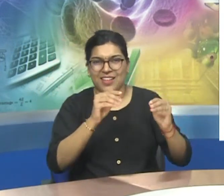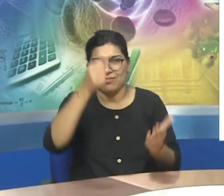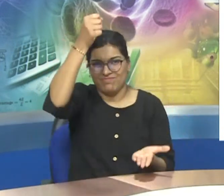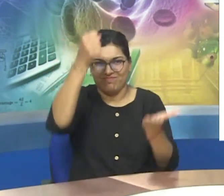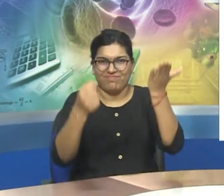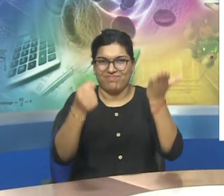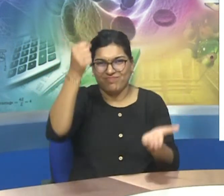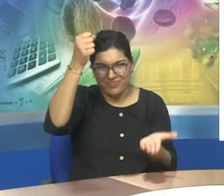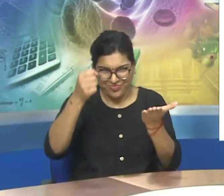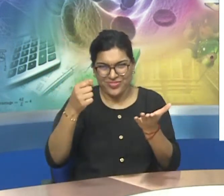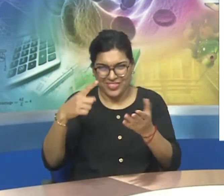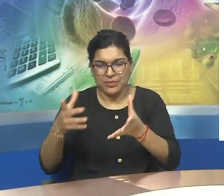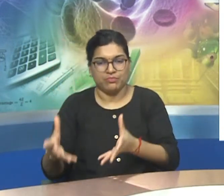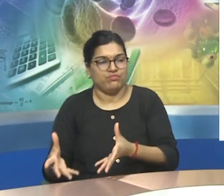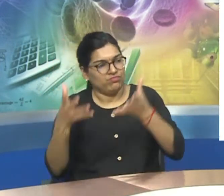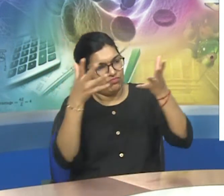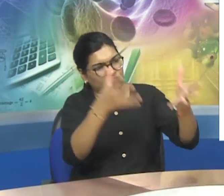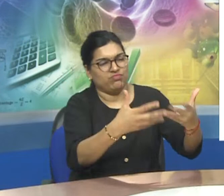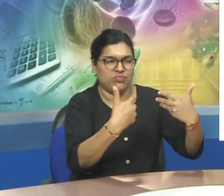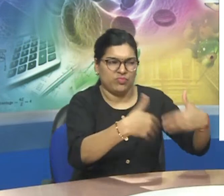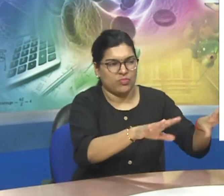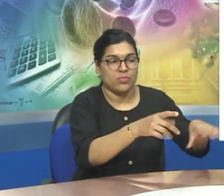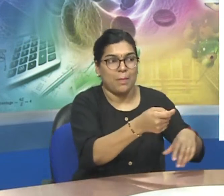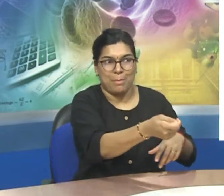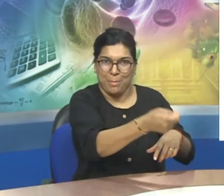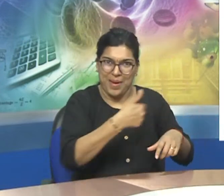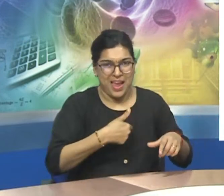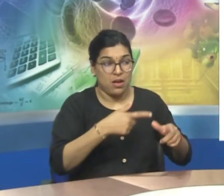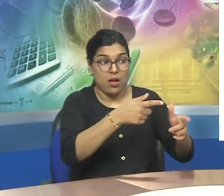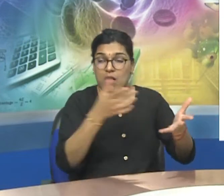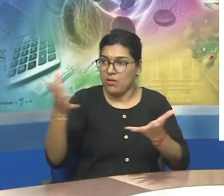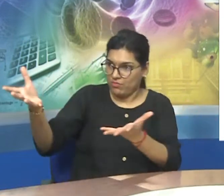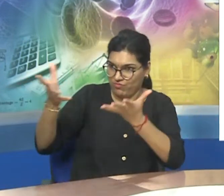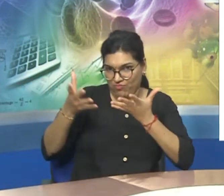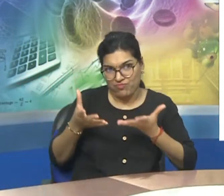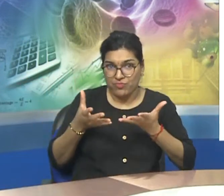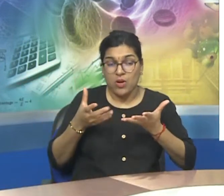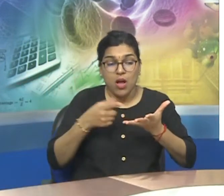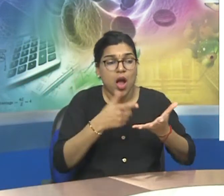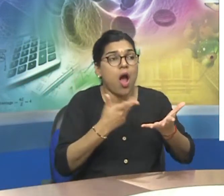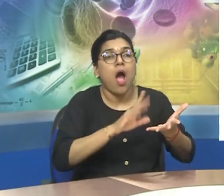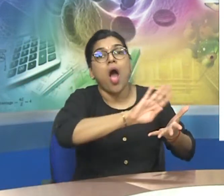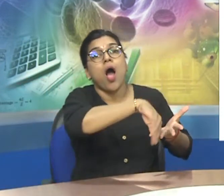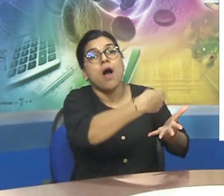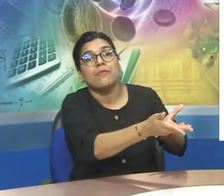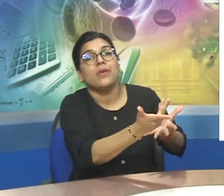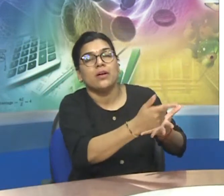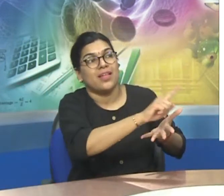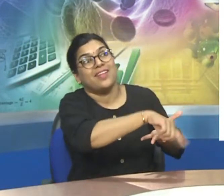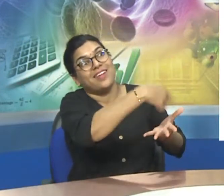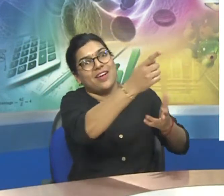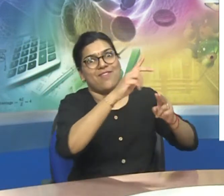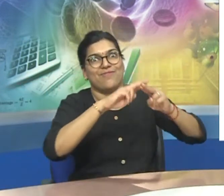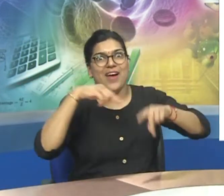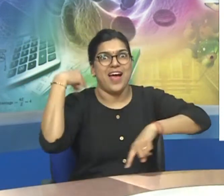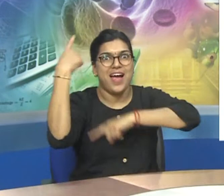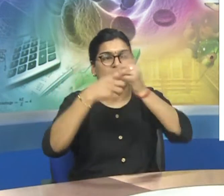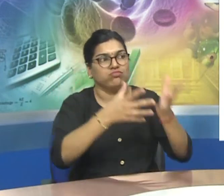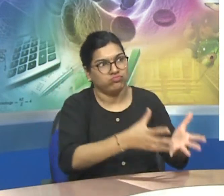what do? We sell it to the kabadiwala or the person who collects the